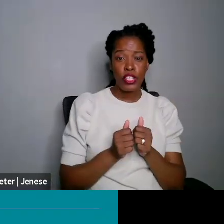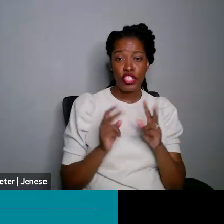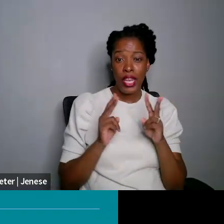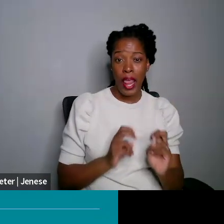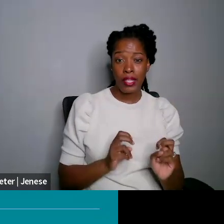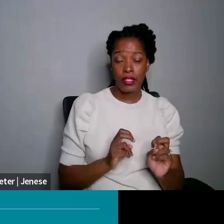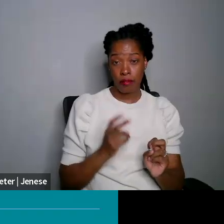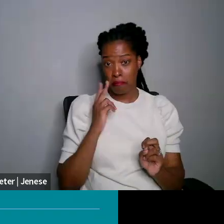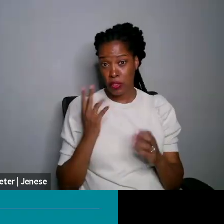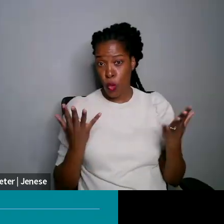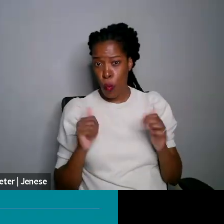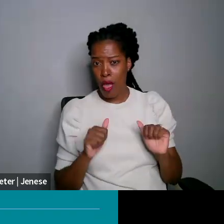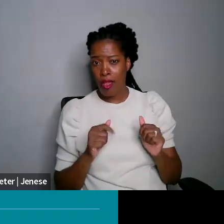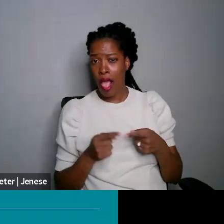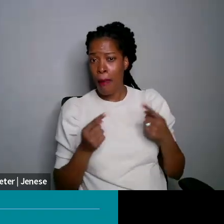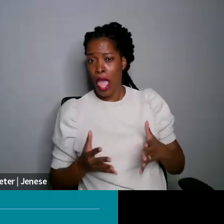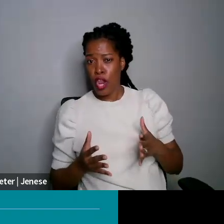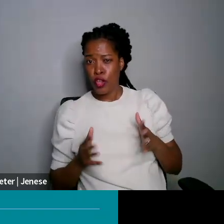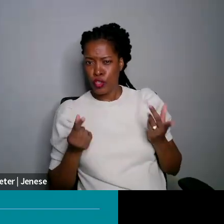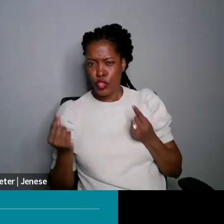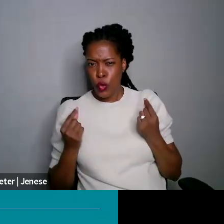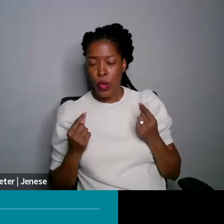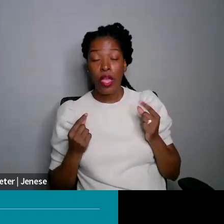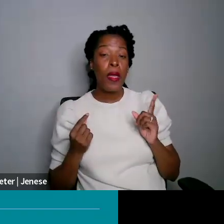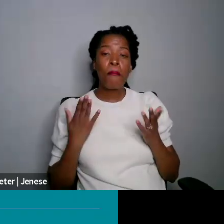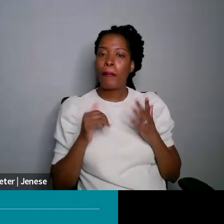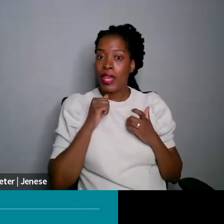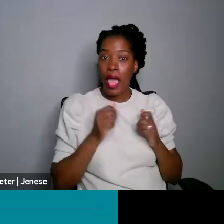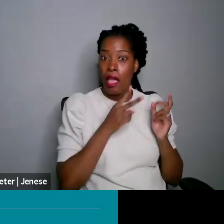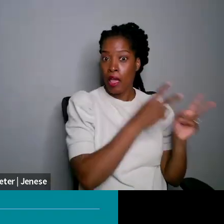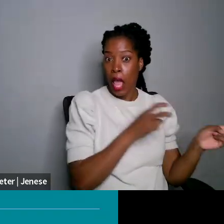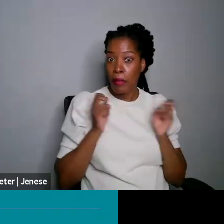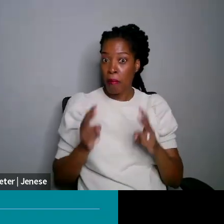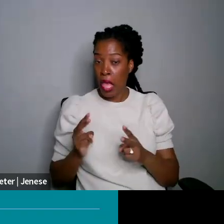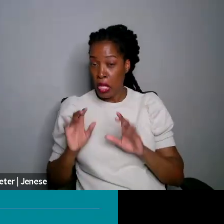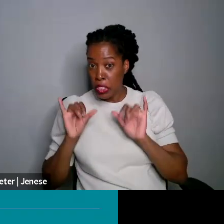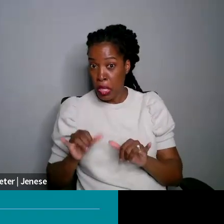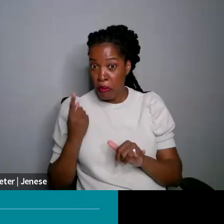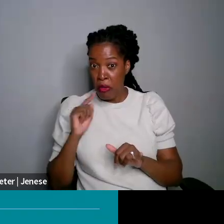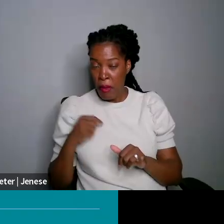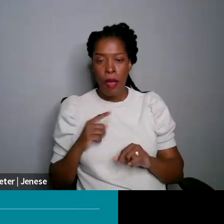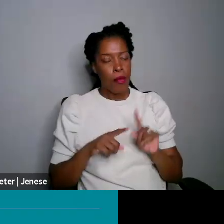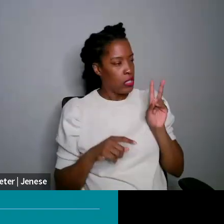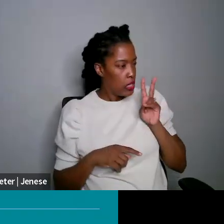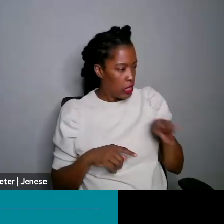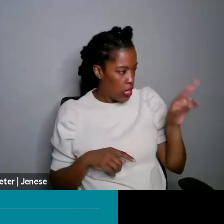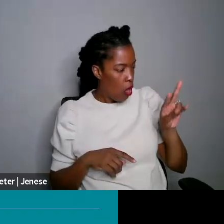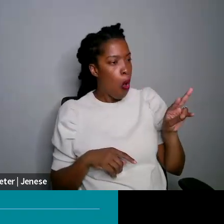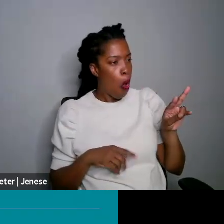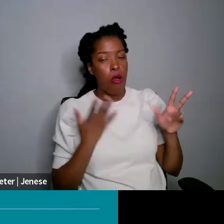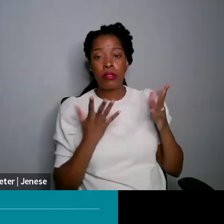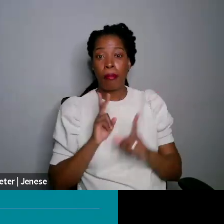doing and to not necessarily like copy paste what they're doing, but to reimagine it for your small business in a way that makes sense to